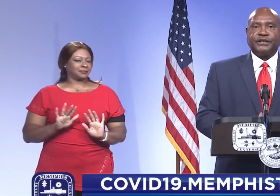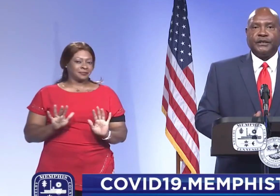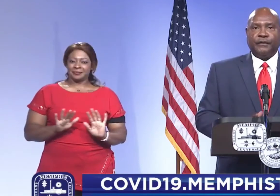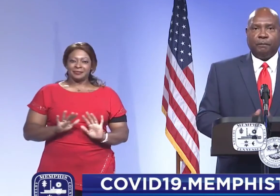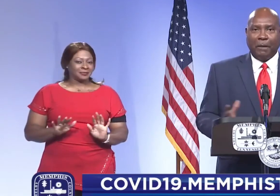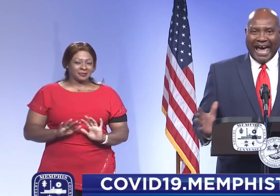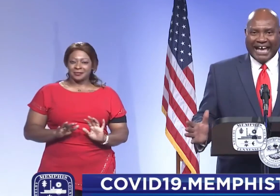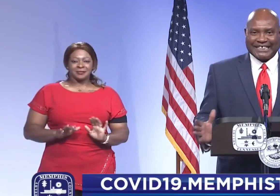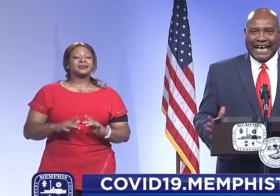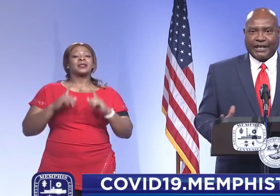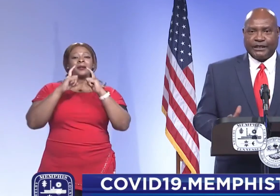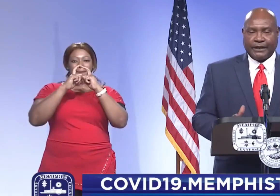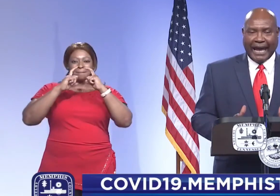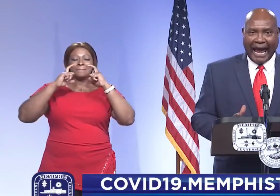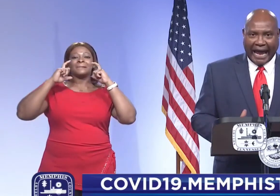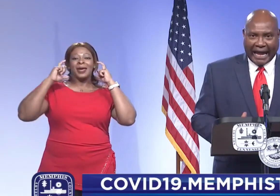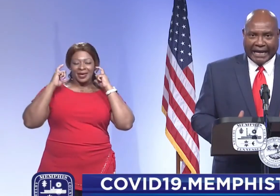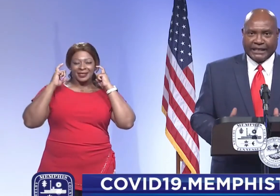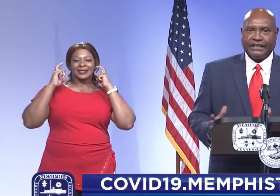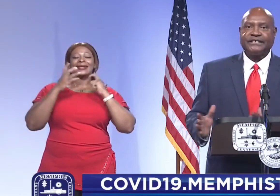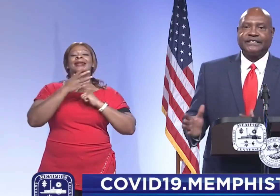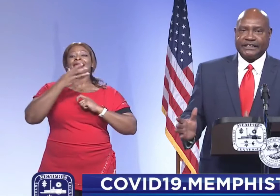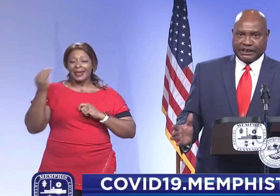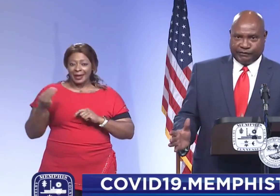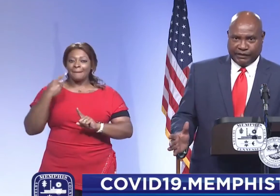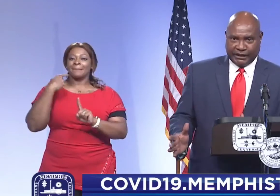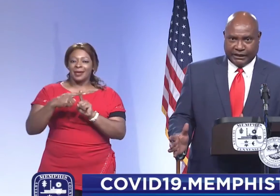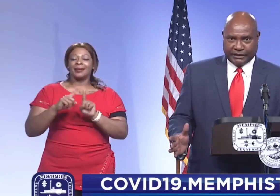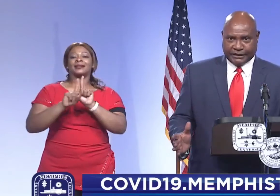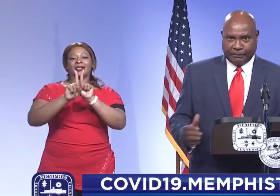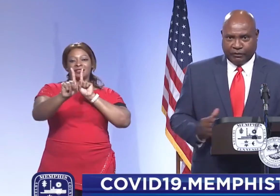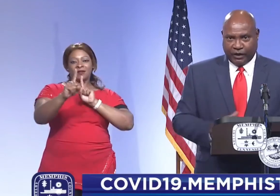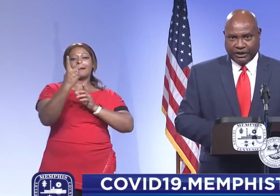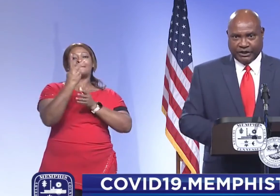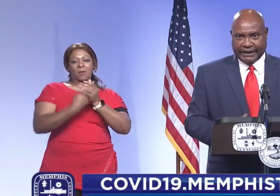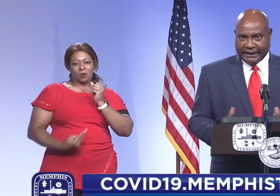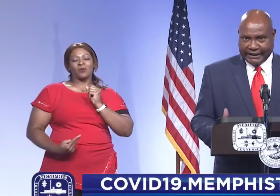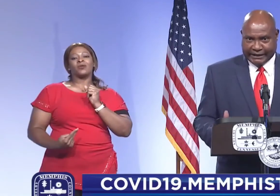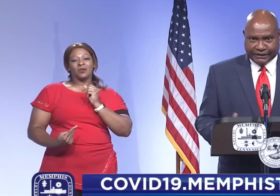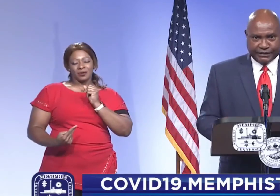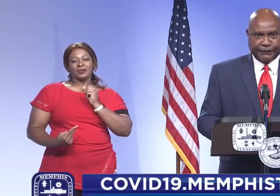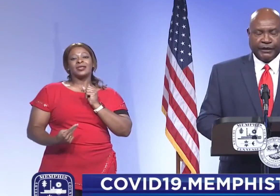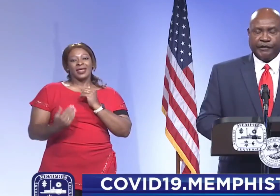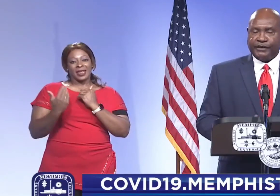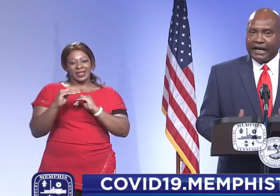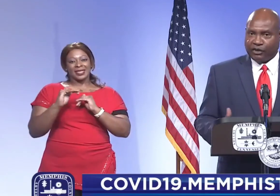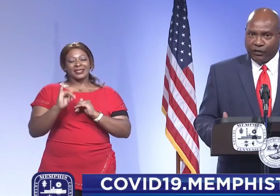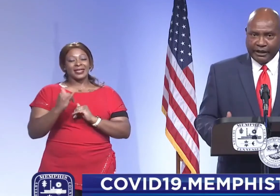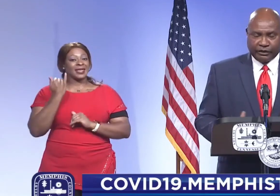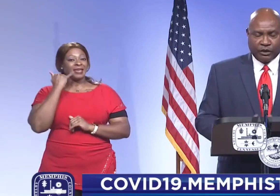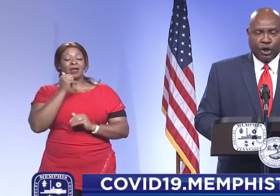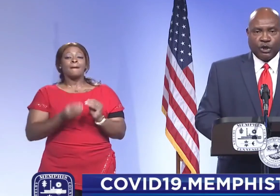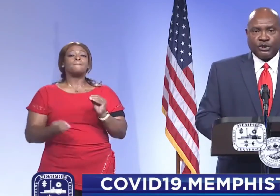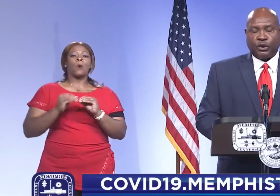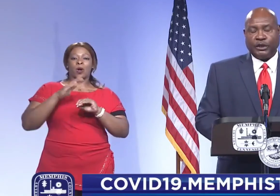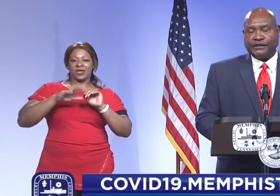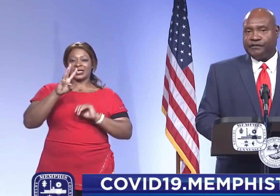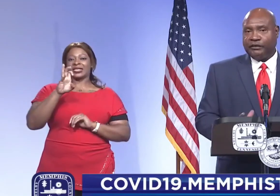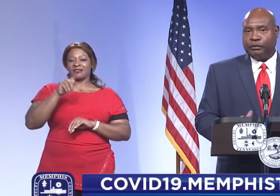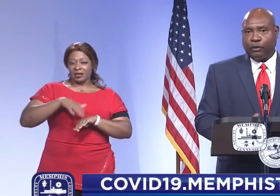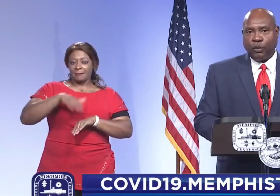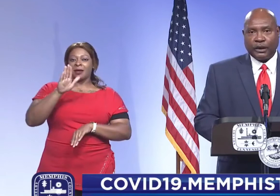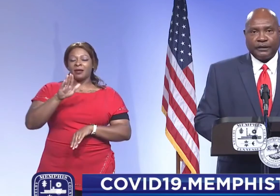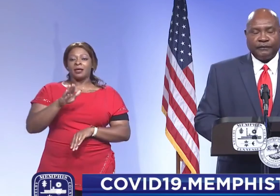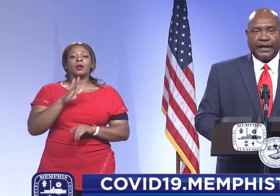It's mask and 6 feet separation, at least, if not greater. So it is